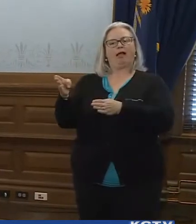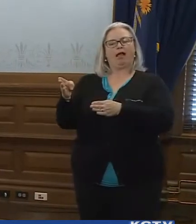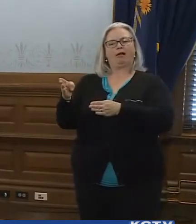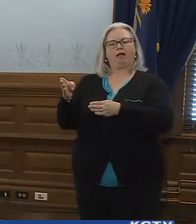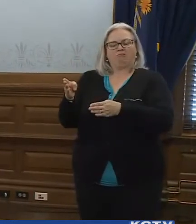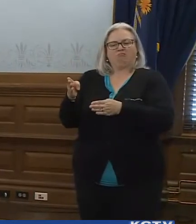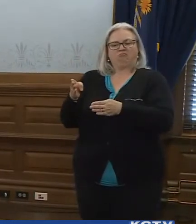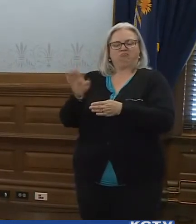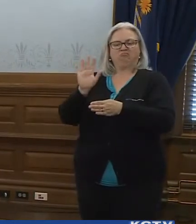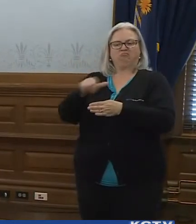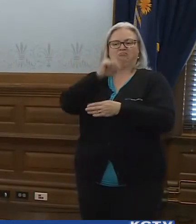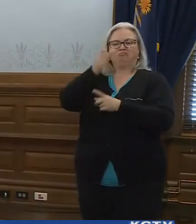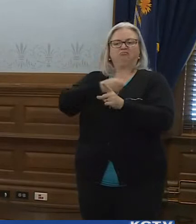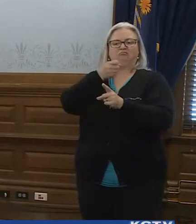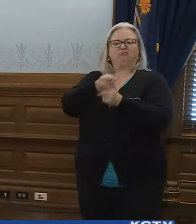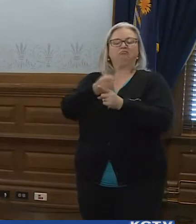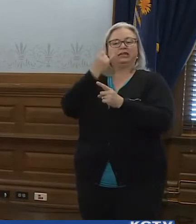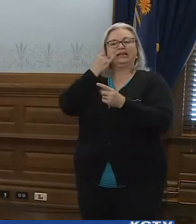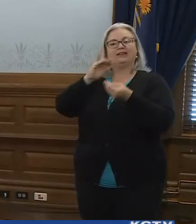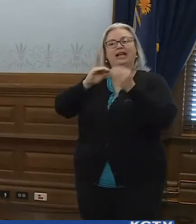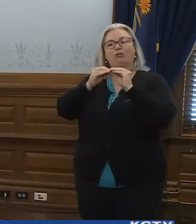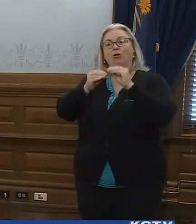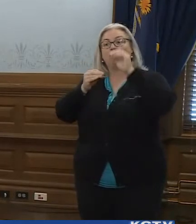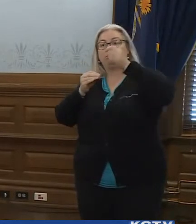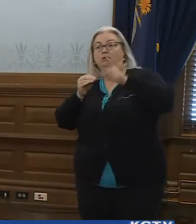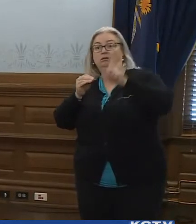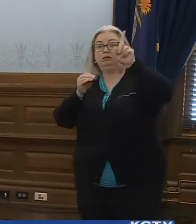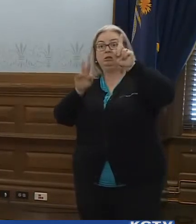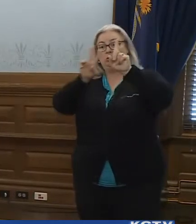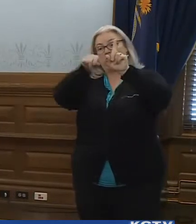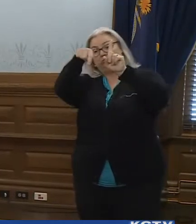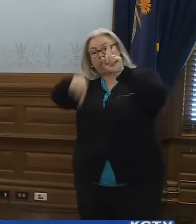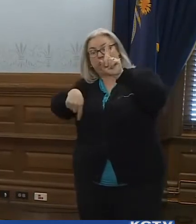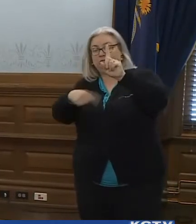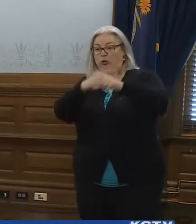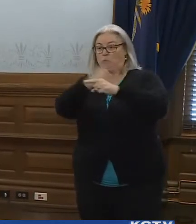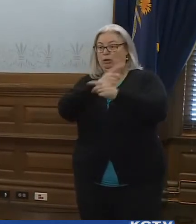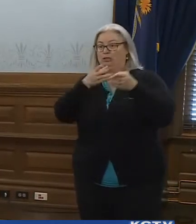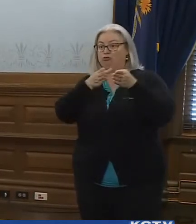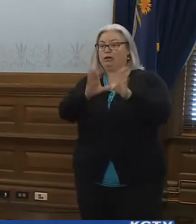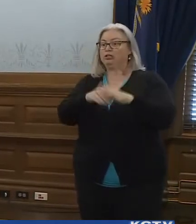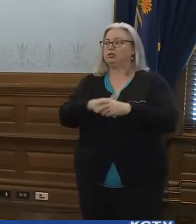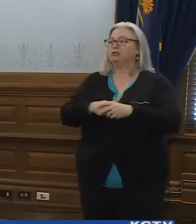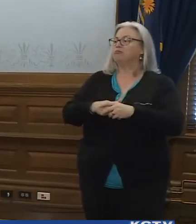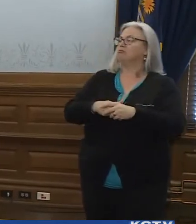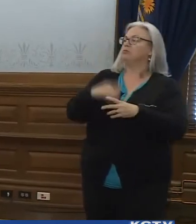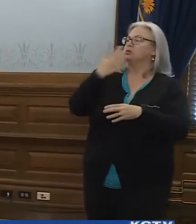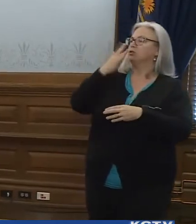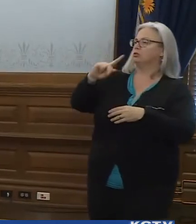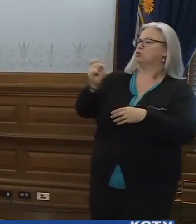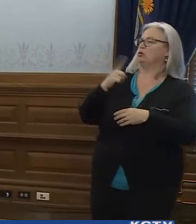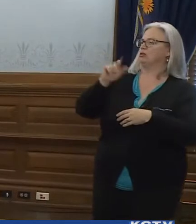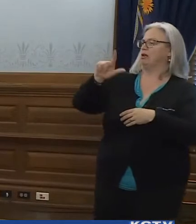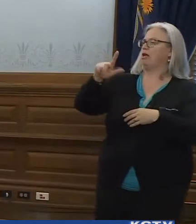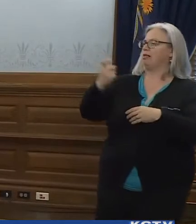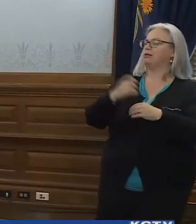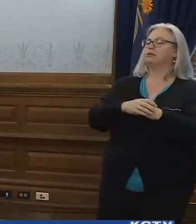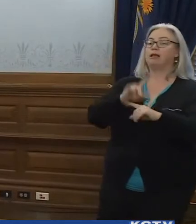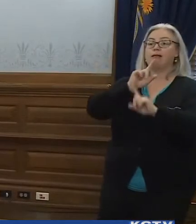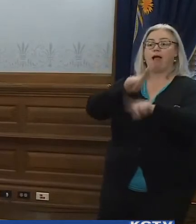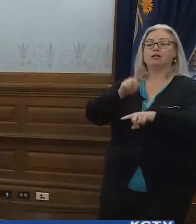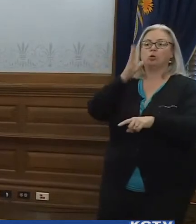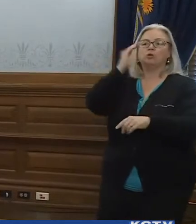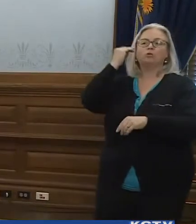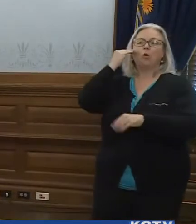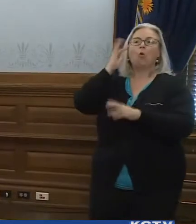impact if an arrow's going in the right direction or not. Yeah, I think it's a really good question, Alec, and I think the answer is we will really know